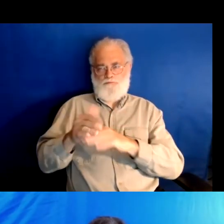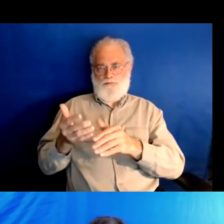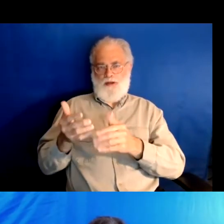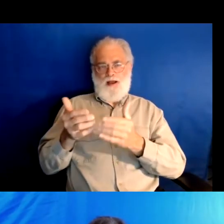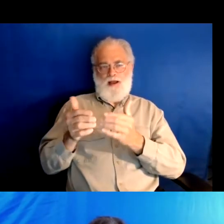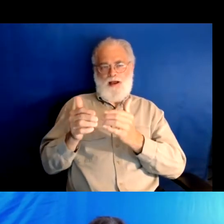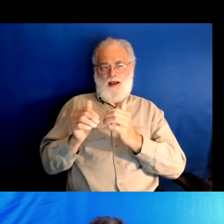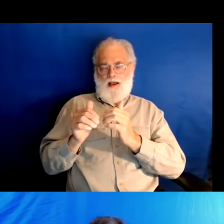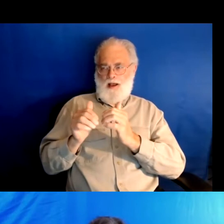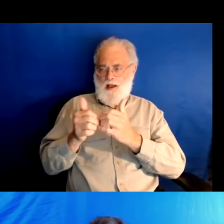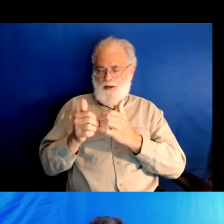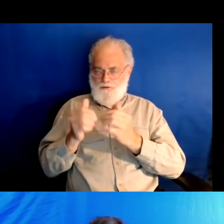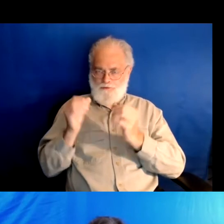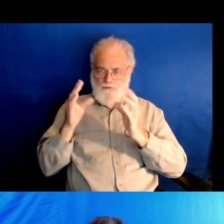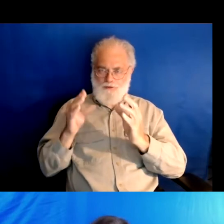the big focus